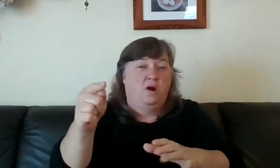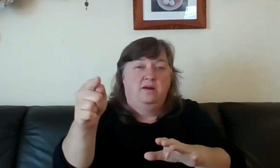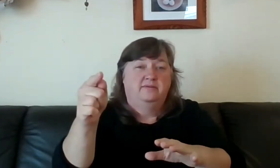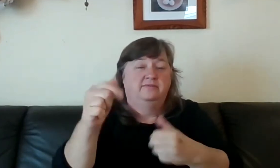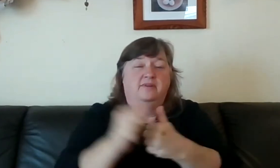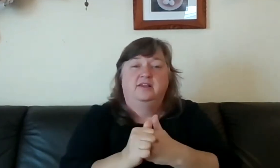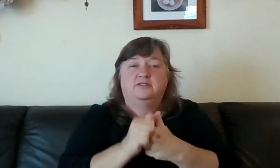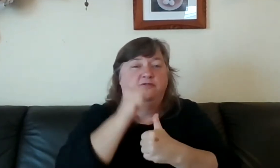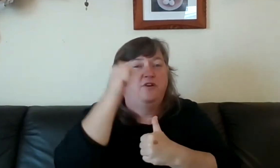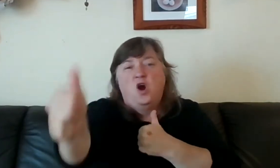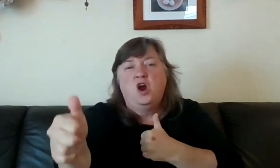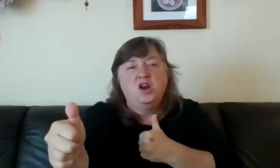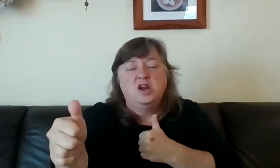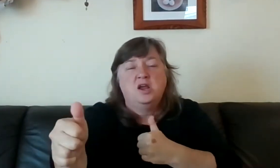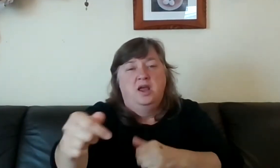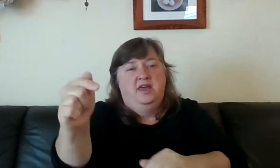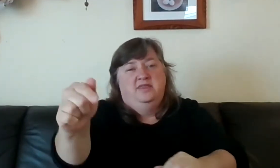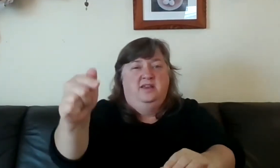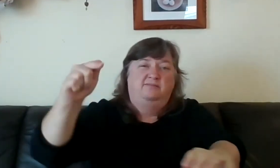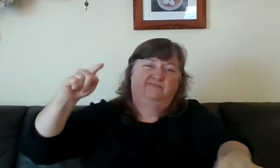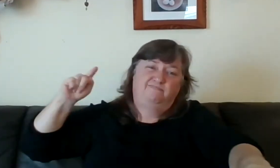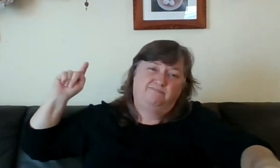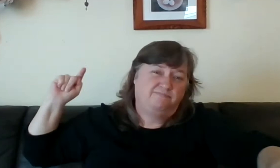Or it's far and then